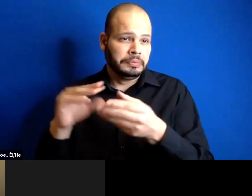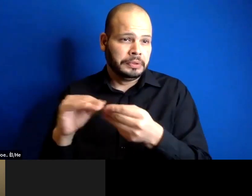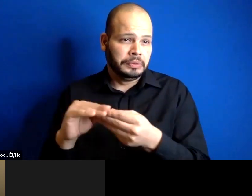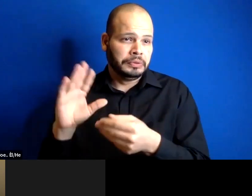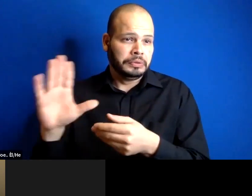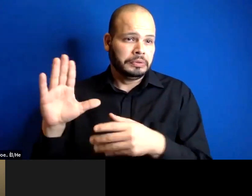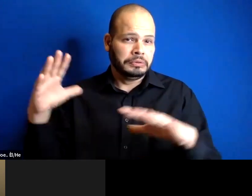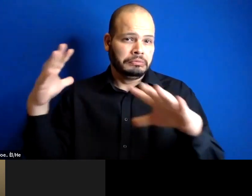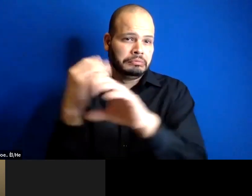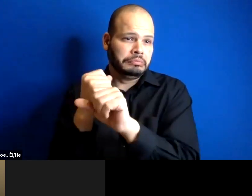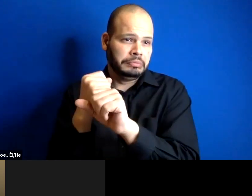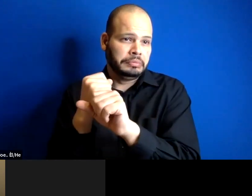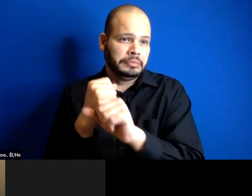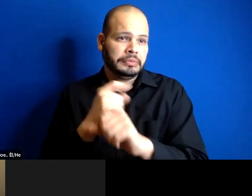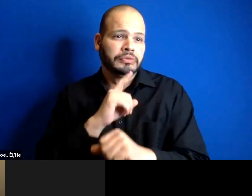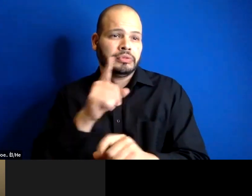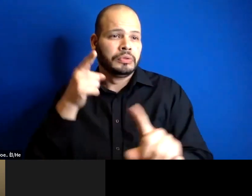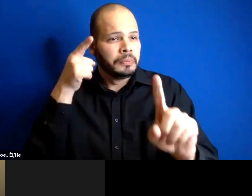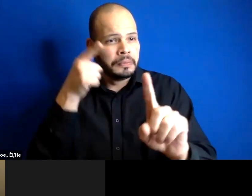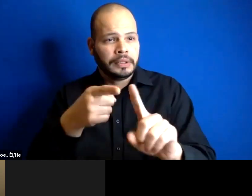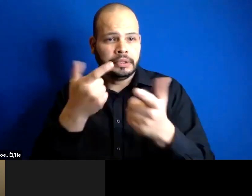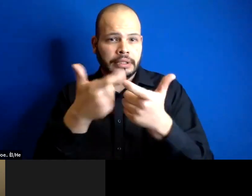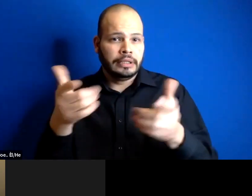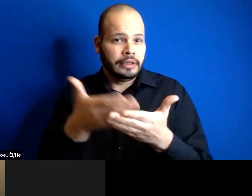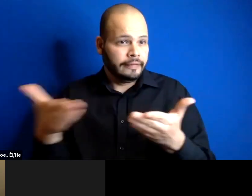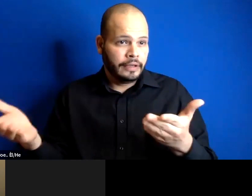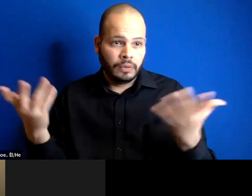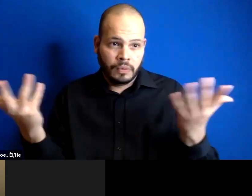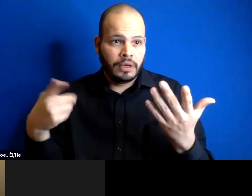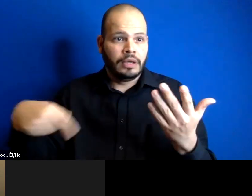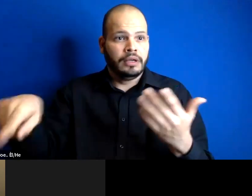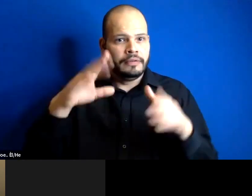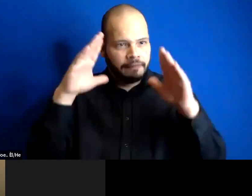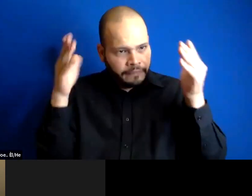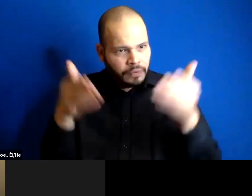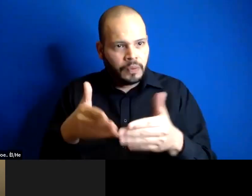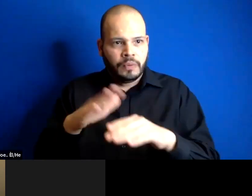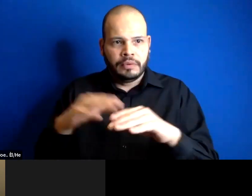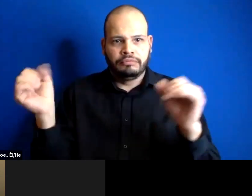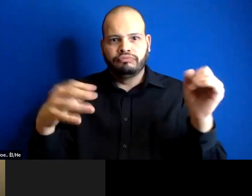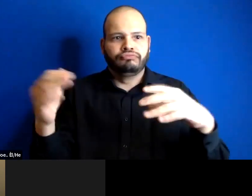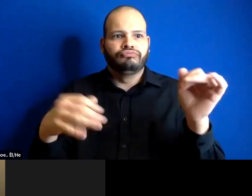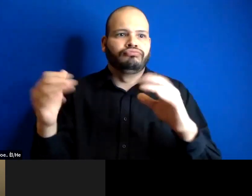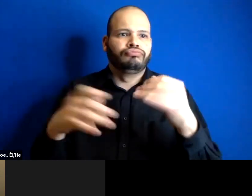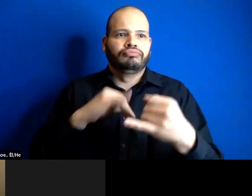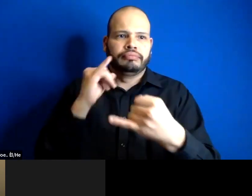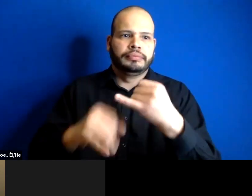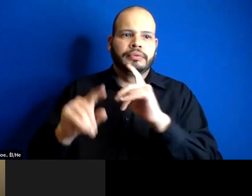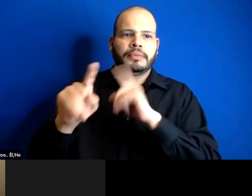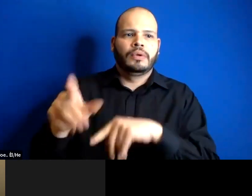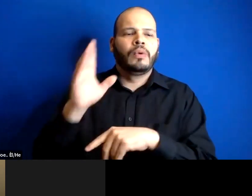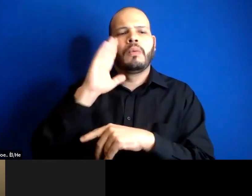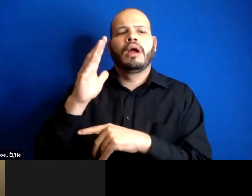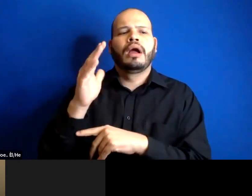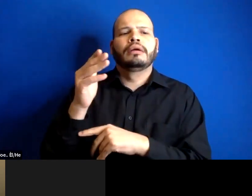the biggest thing is that they're focusing on putting together the final consolidated report. And that's all